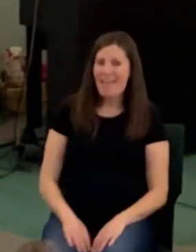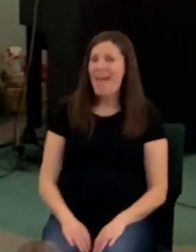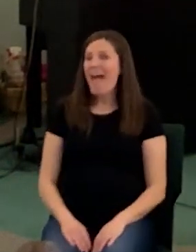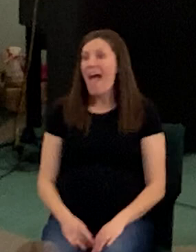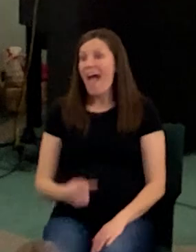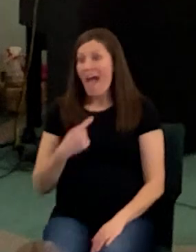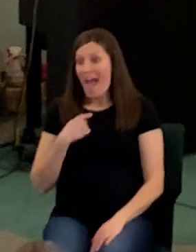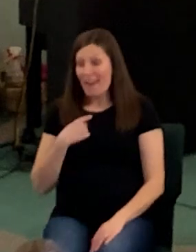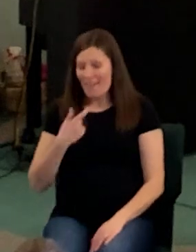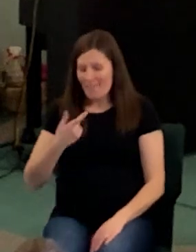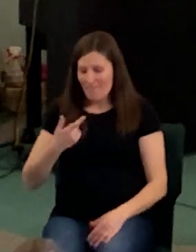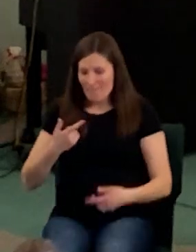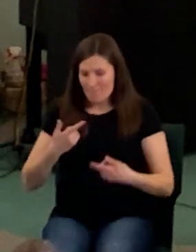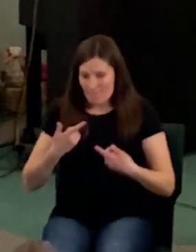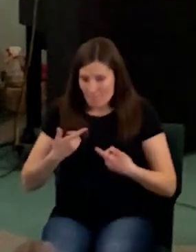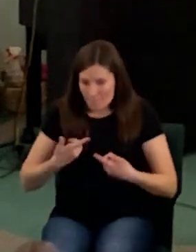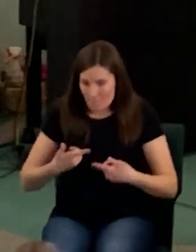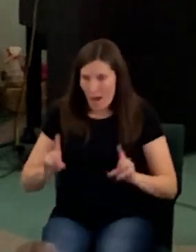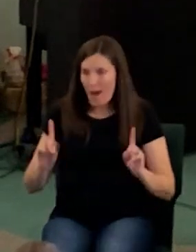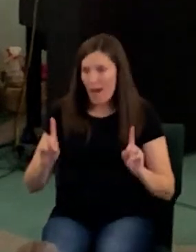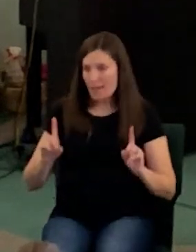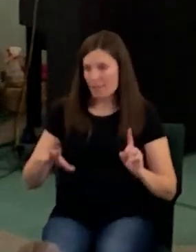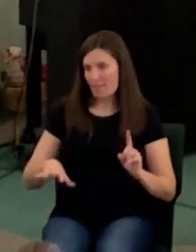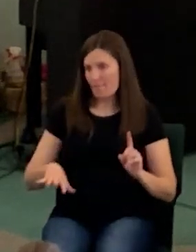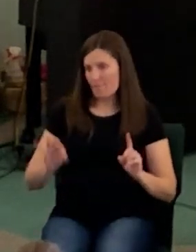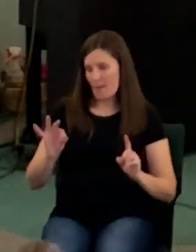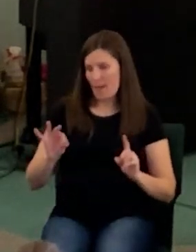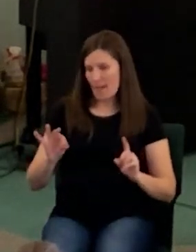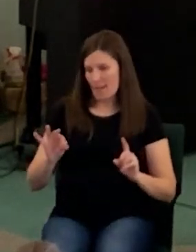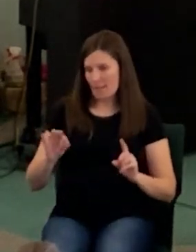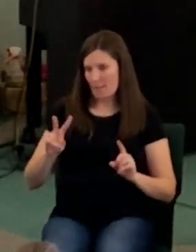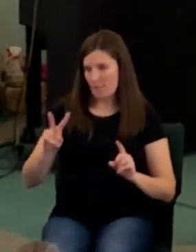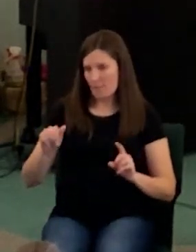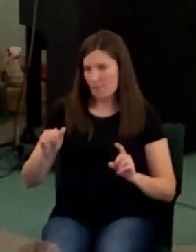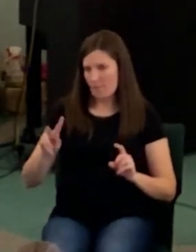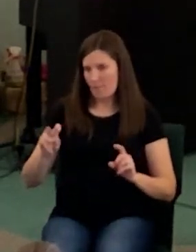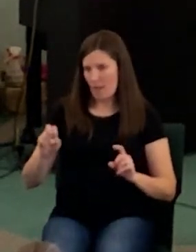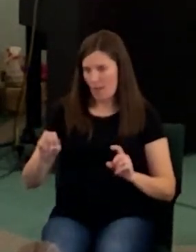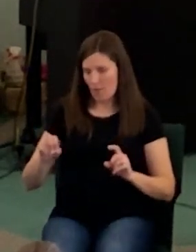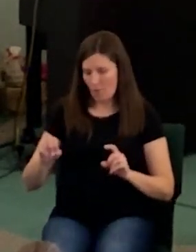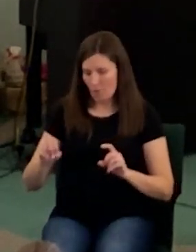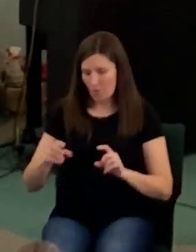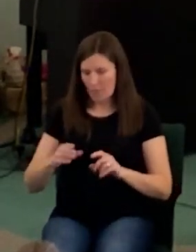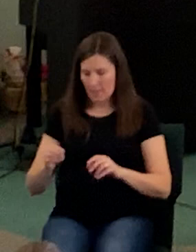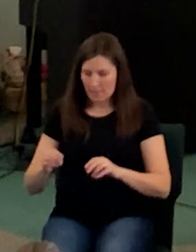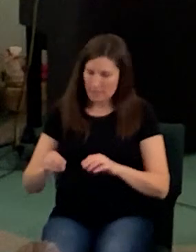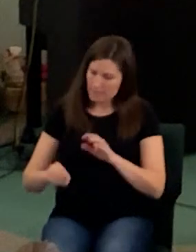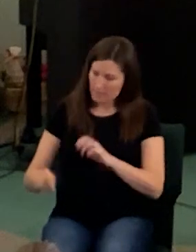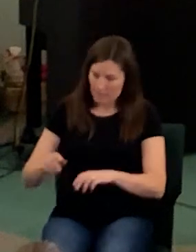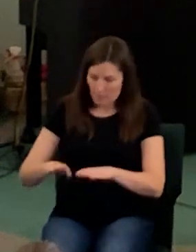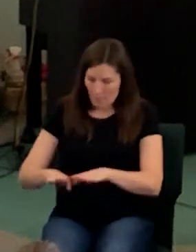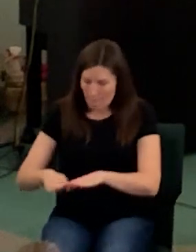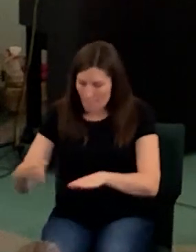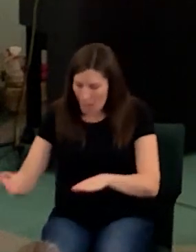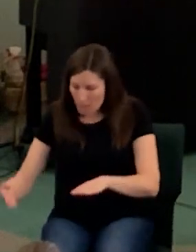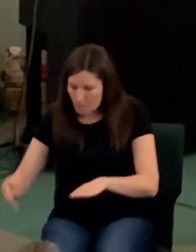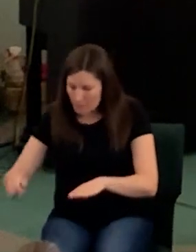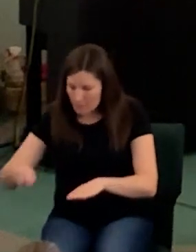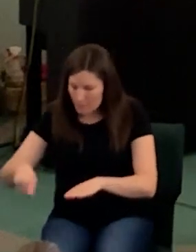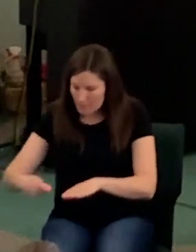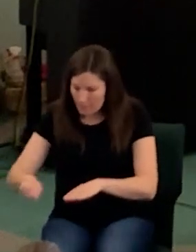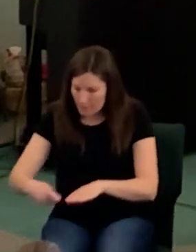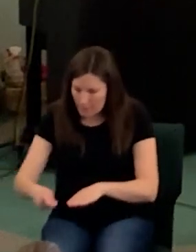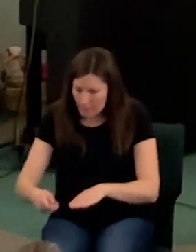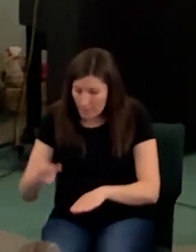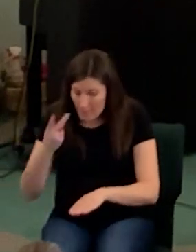And then I finally get to the valve cover, and I uncover it, and then there's more dirt in the box. So I'm digging it out, and then I finally find the